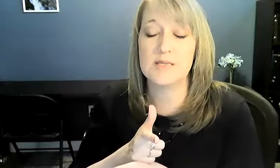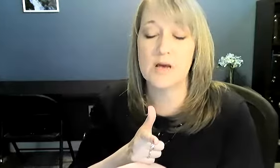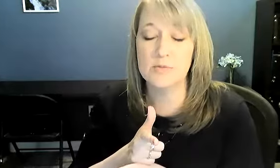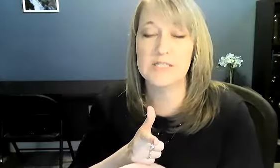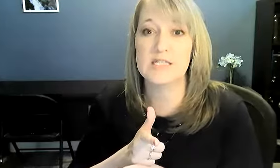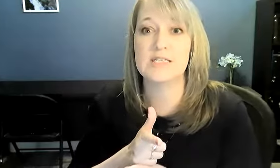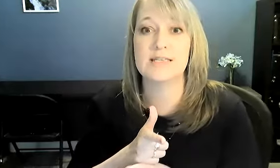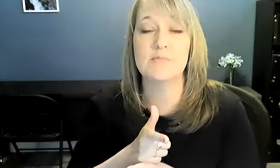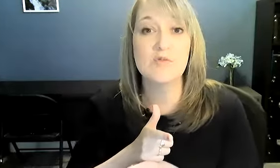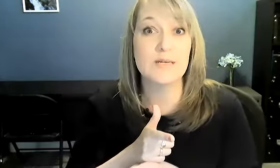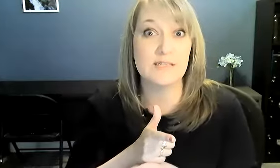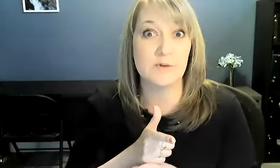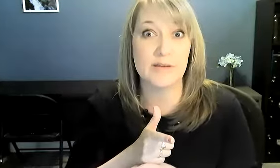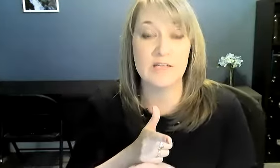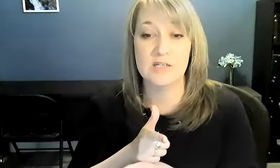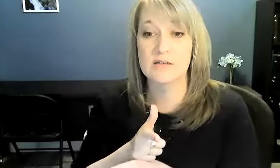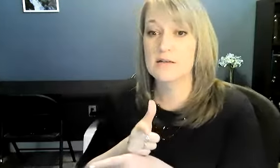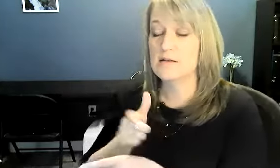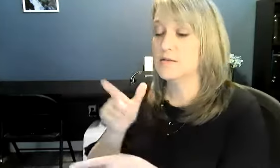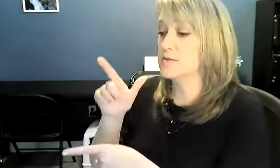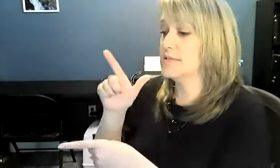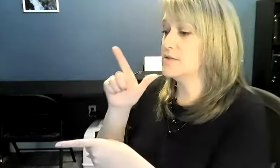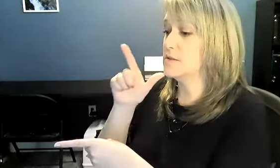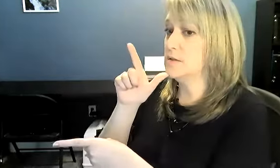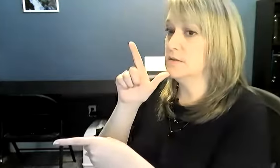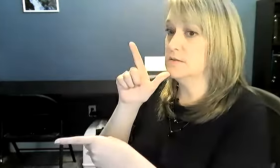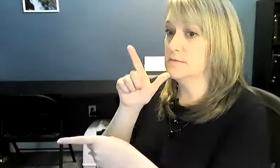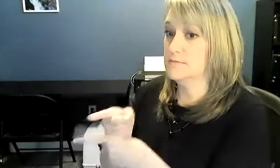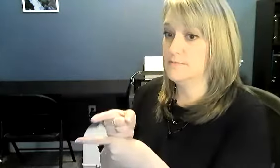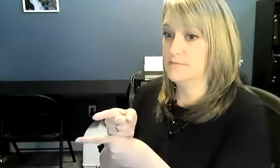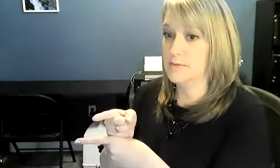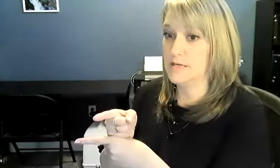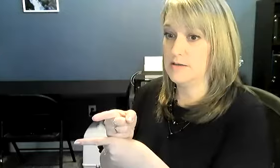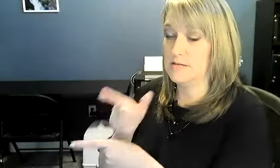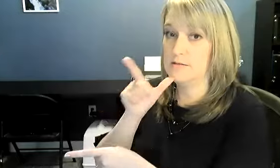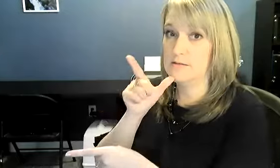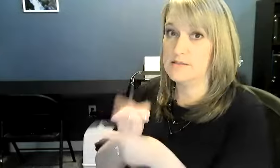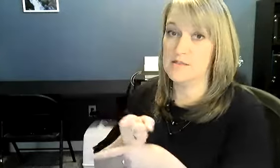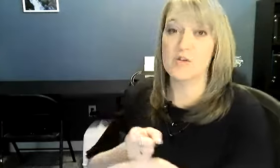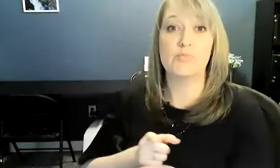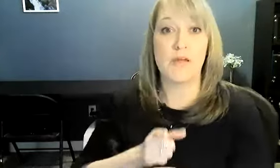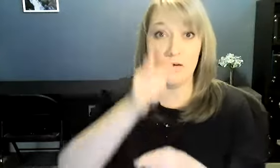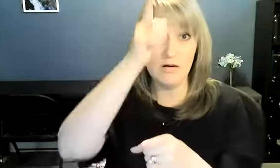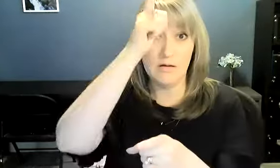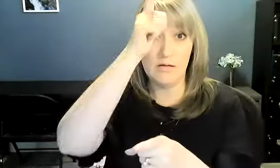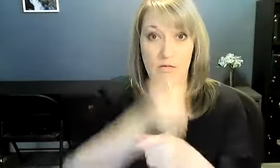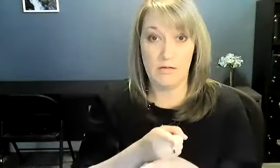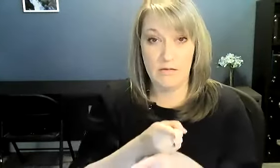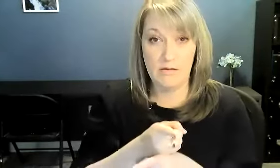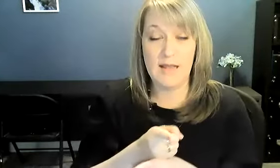palm orientation, same movement, different location. So sister from here. Sister, so brother and